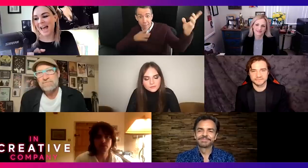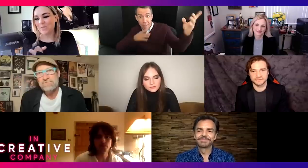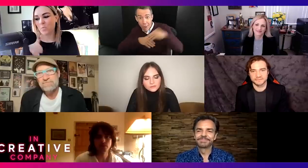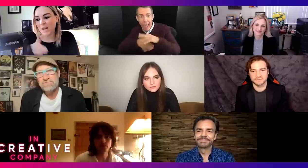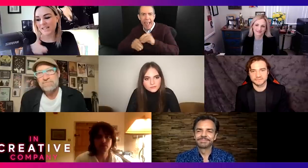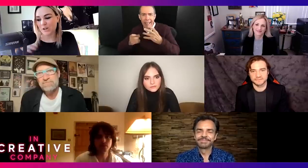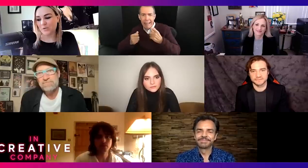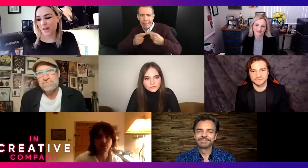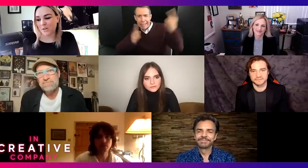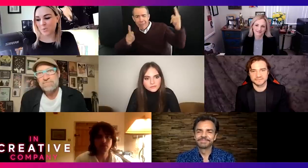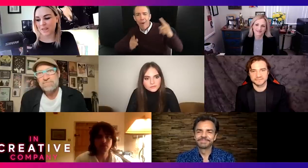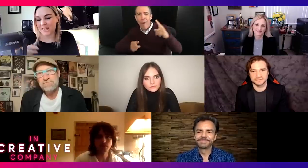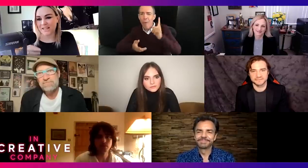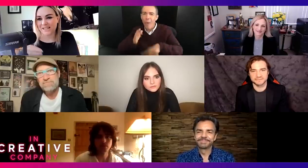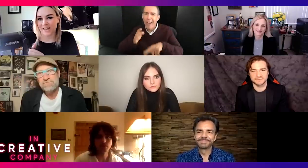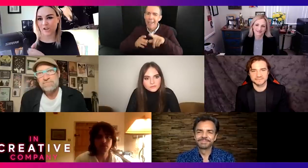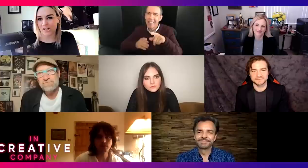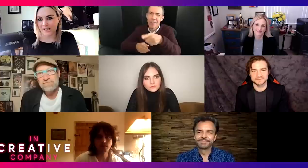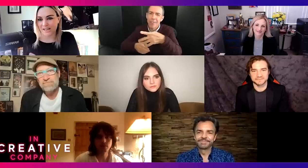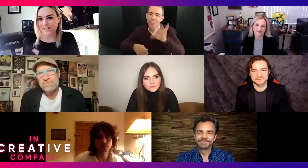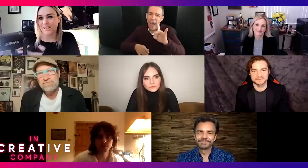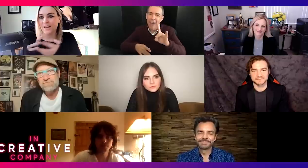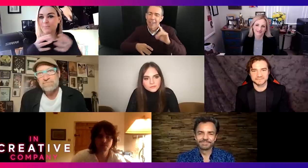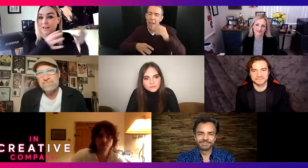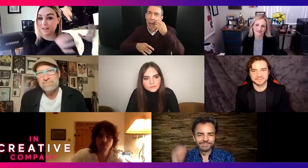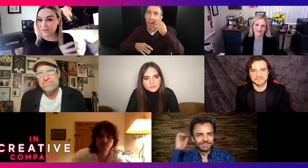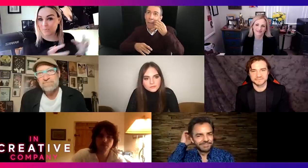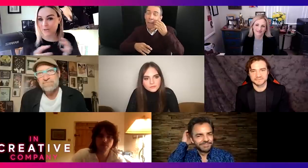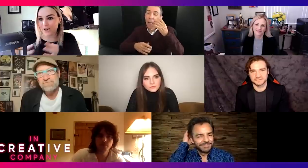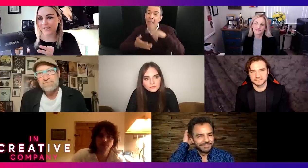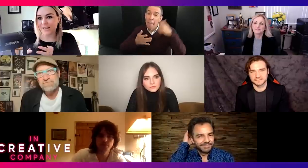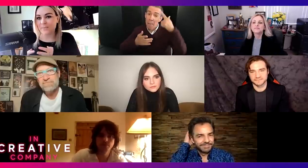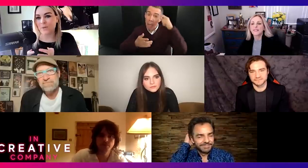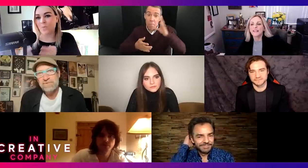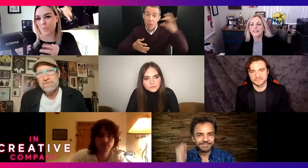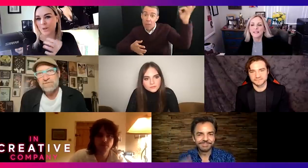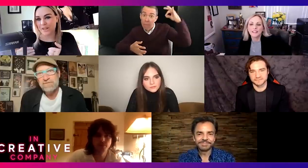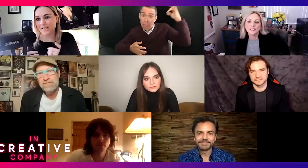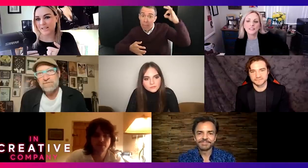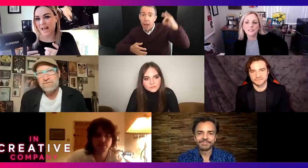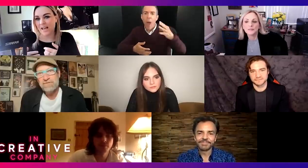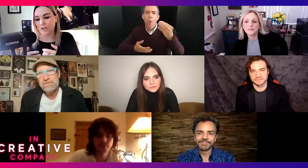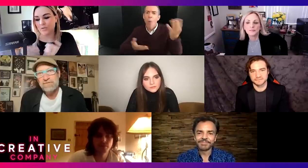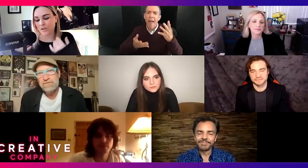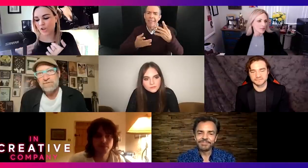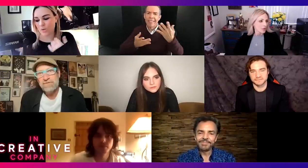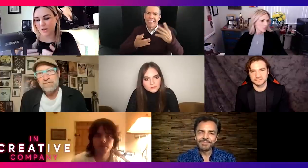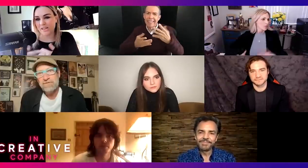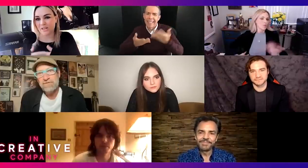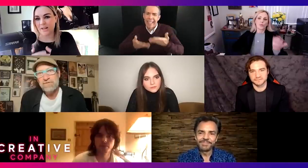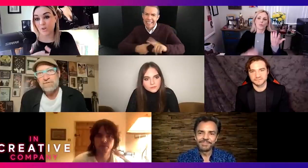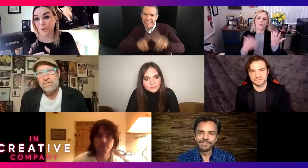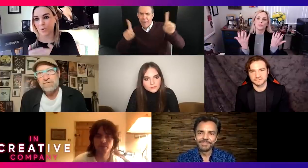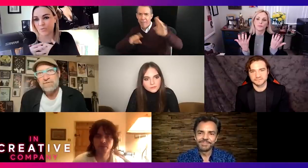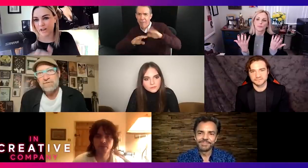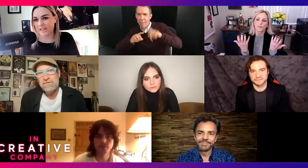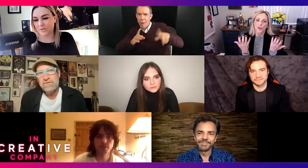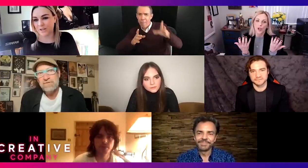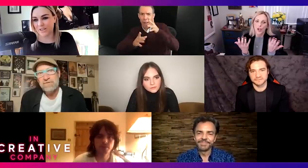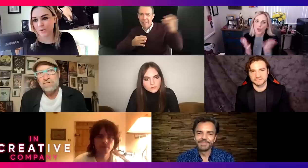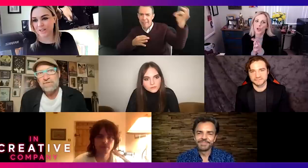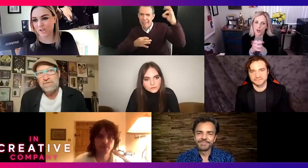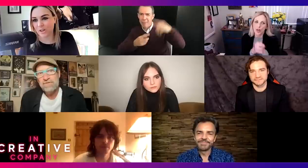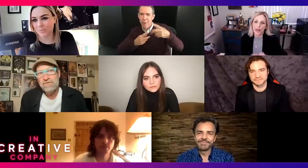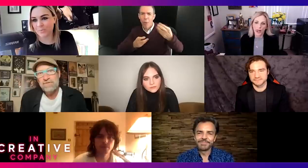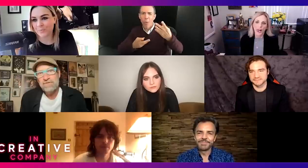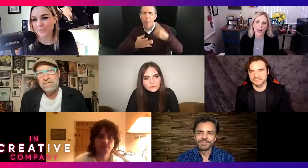relationship. And what did you find were the things that she did because her mother had done them? And what were the things that you felt she wanted to make sure were very